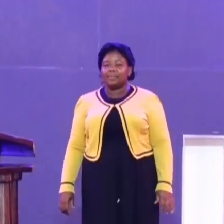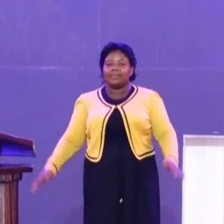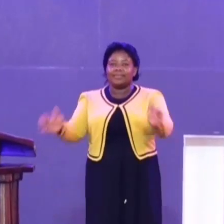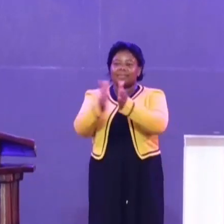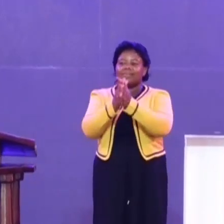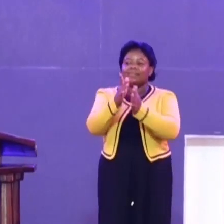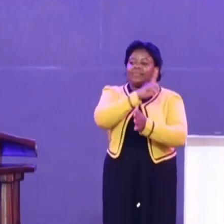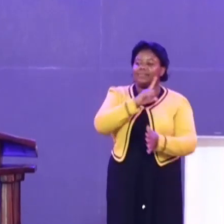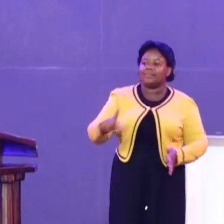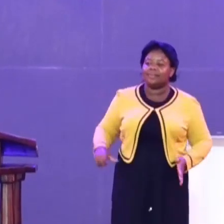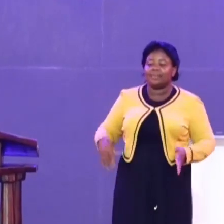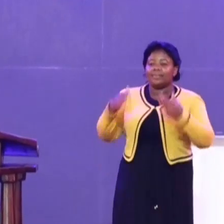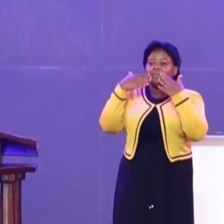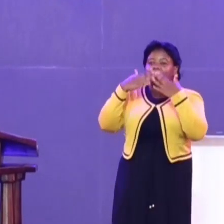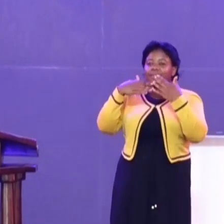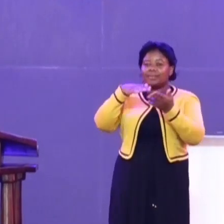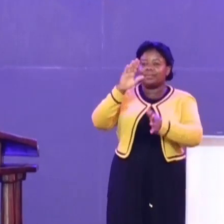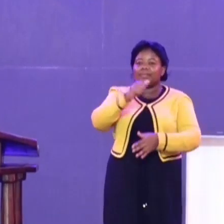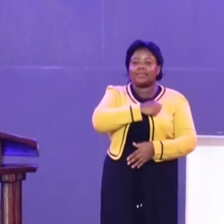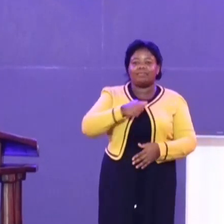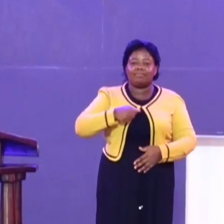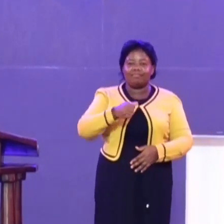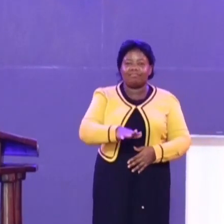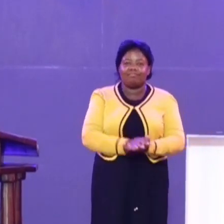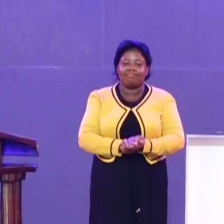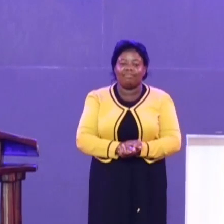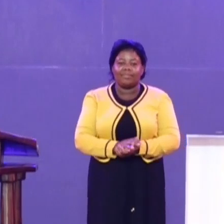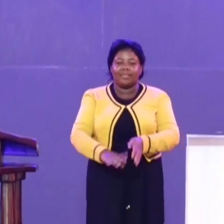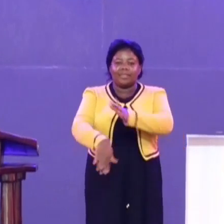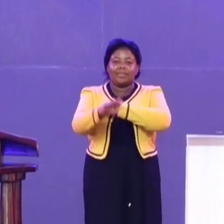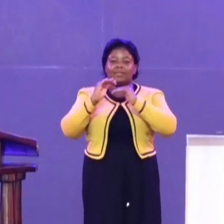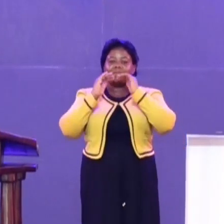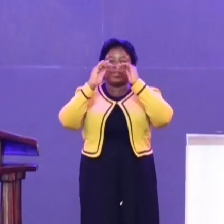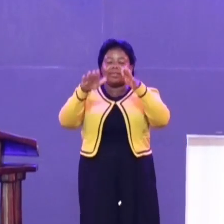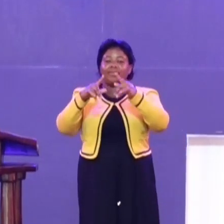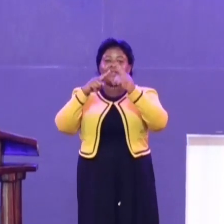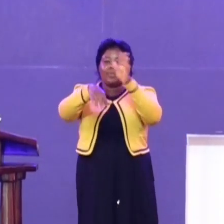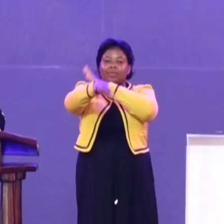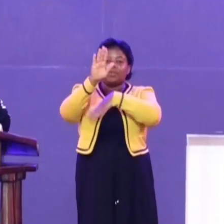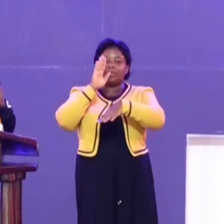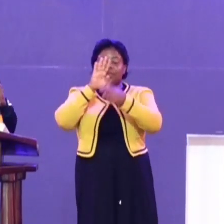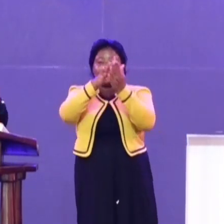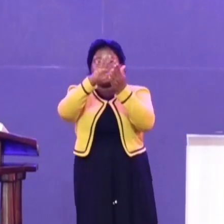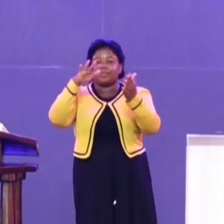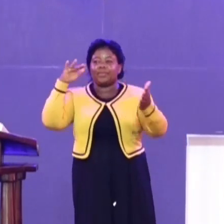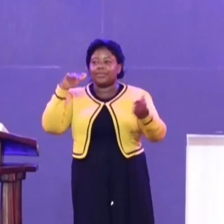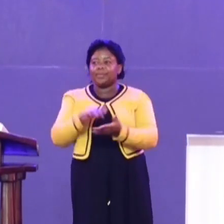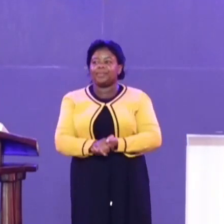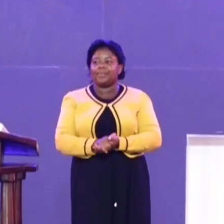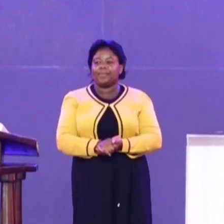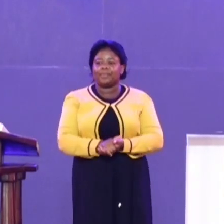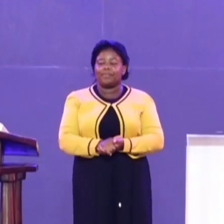praise the Lord. Thank you. Thank you, Mommy. Thank you very much. God bless you. To God be the glory. I